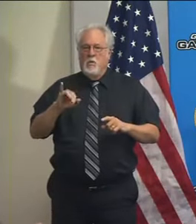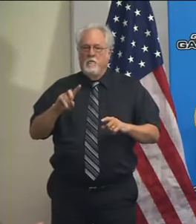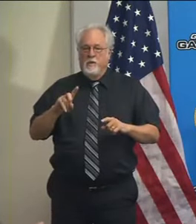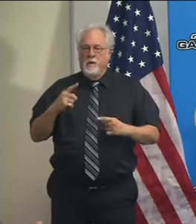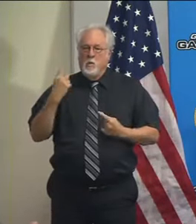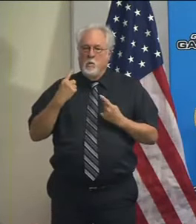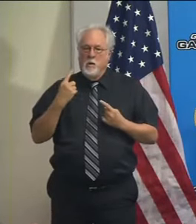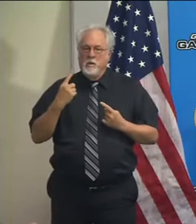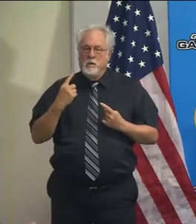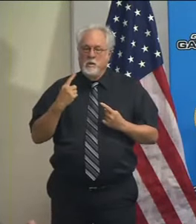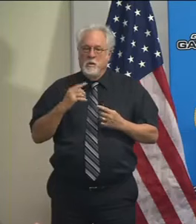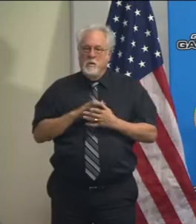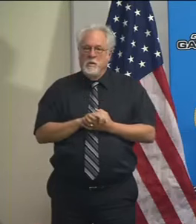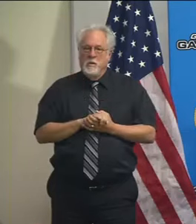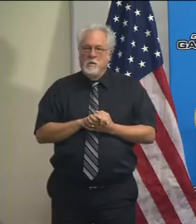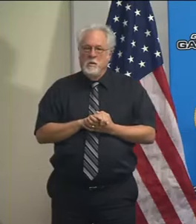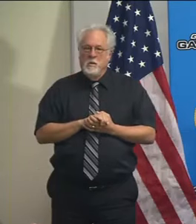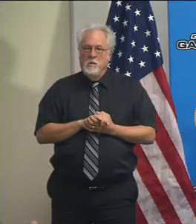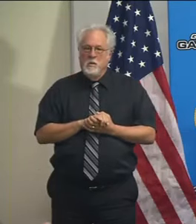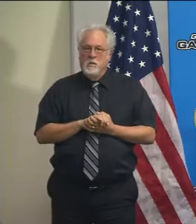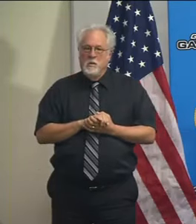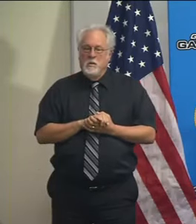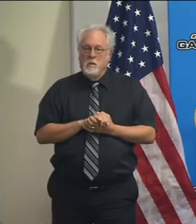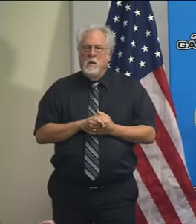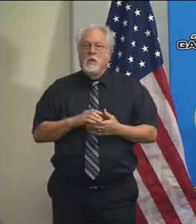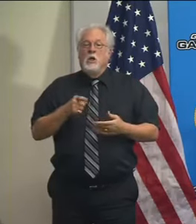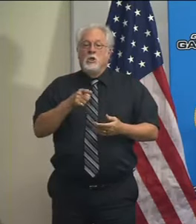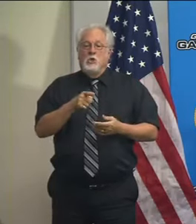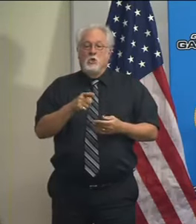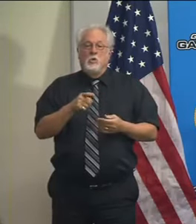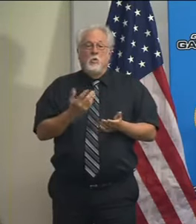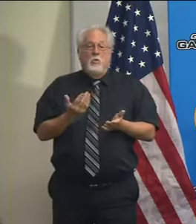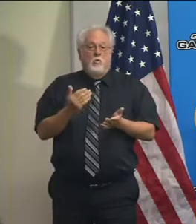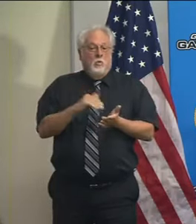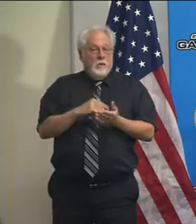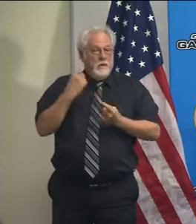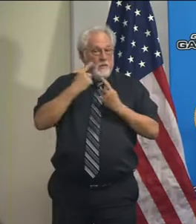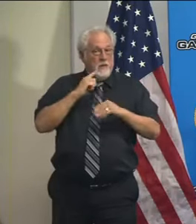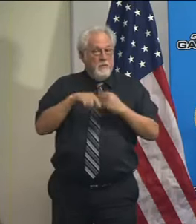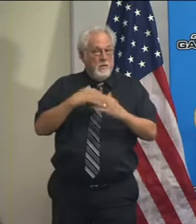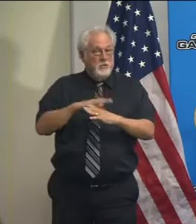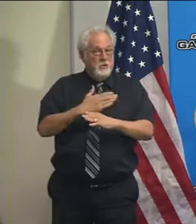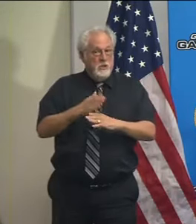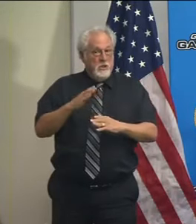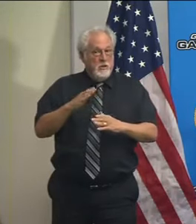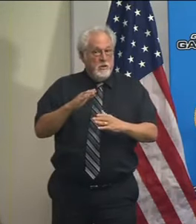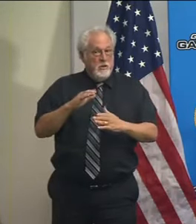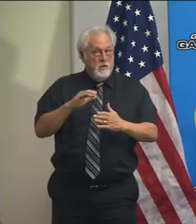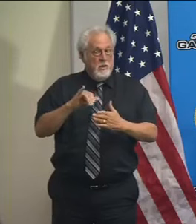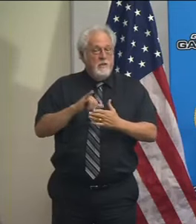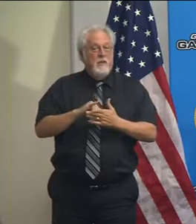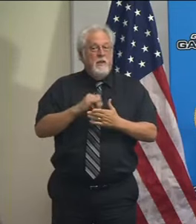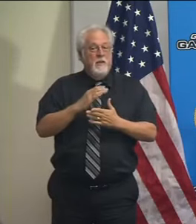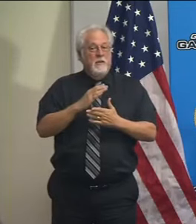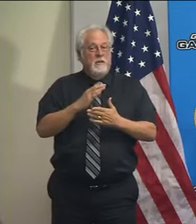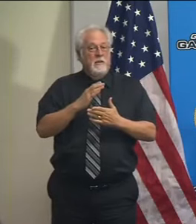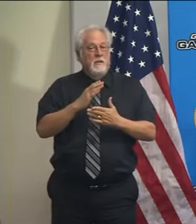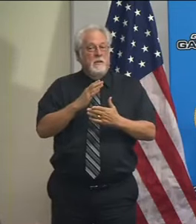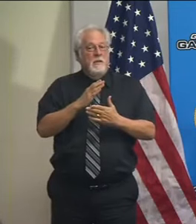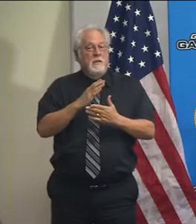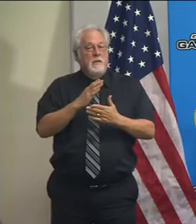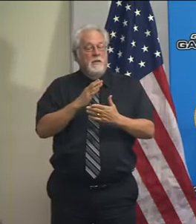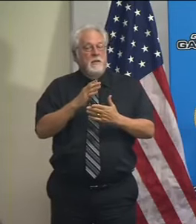wondering, are you having any thoughts about reconsidering sharing that testing data now that first responders have access to PPE and